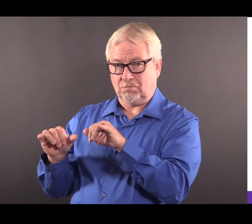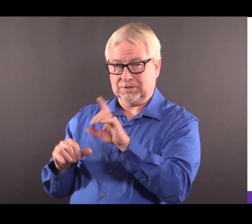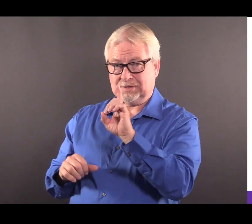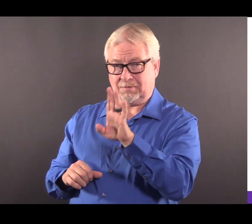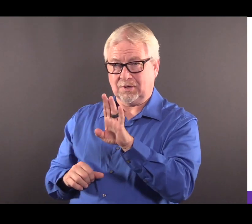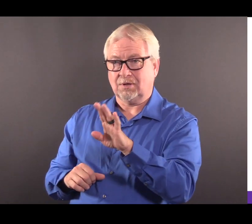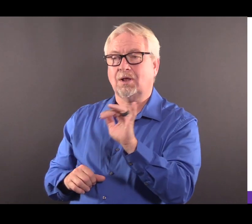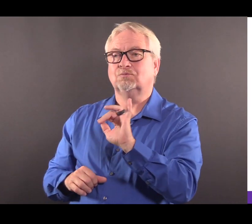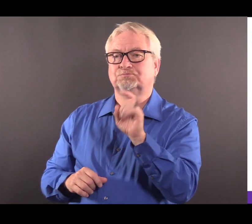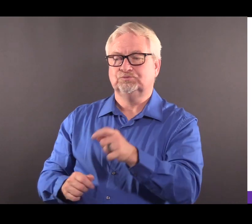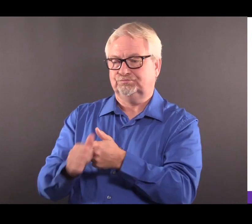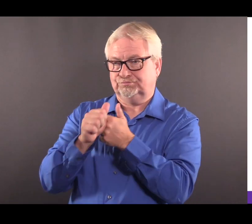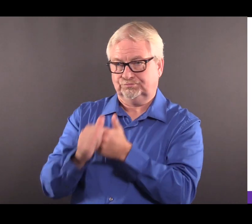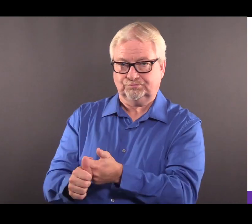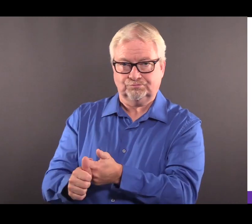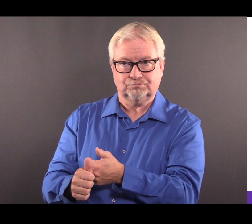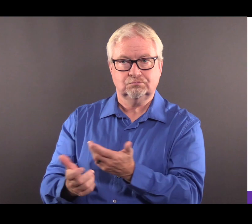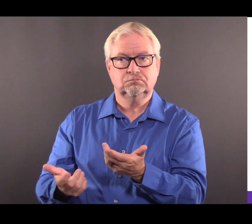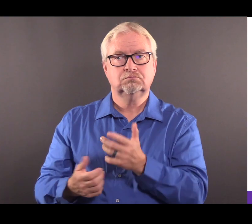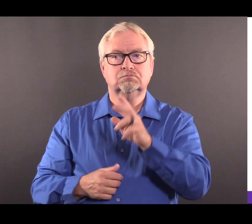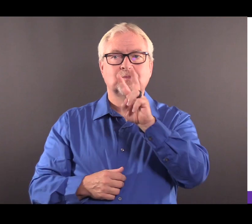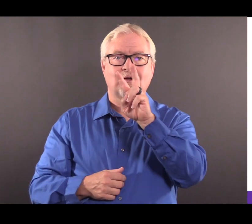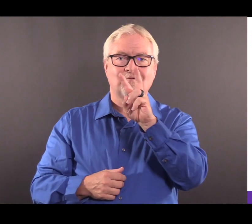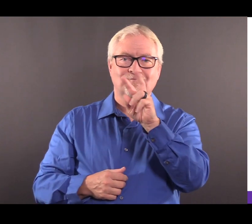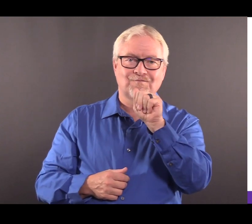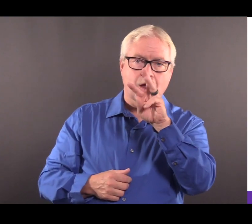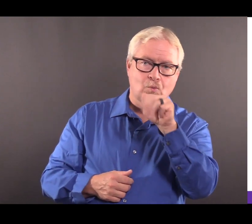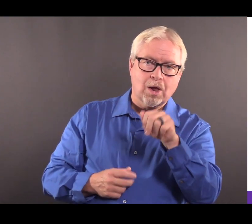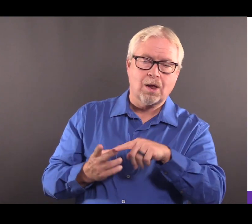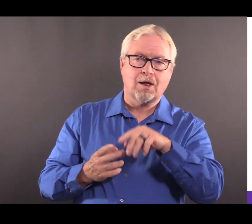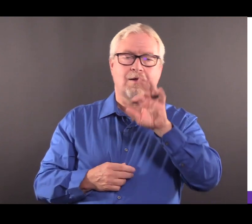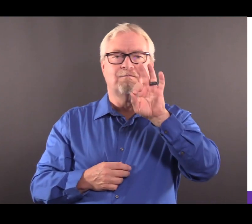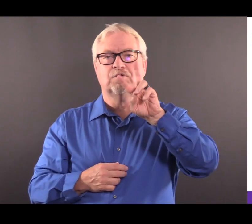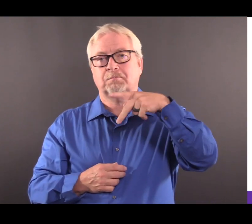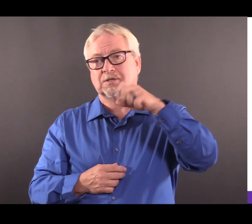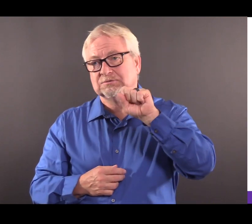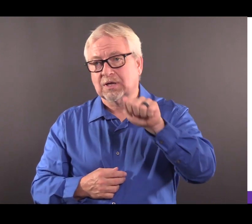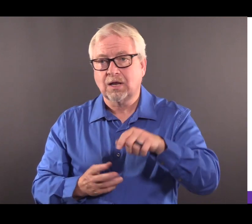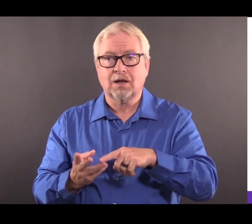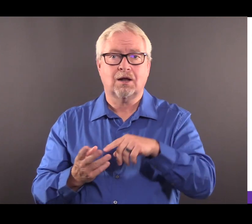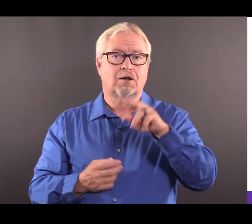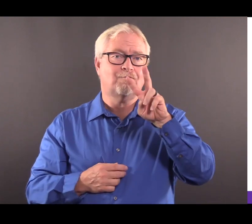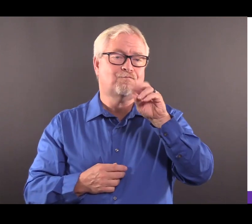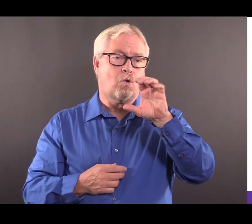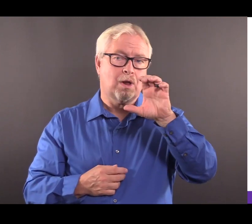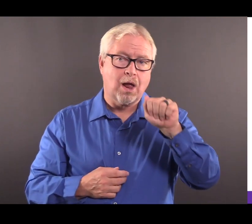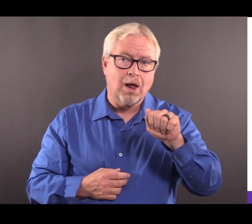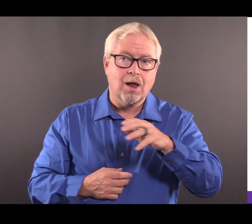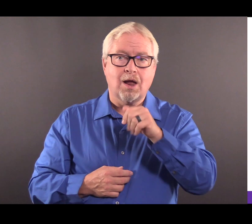A comparable database must also comply with the VAWA, FIPSA,